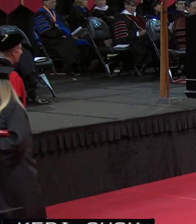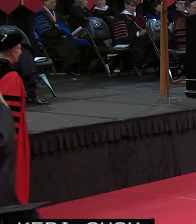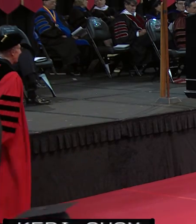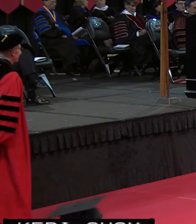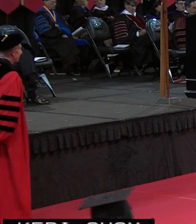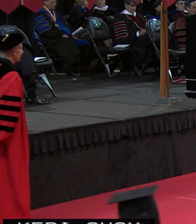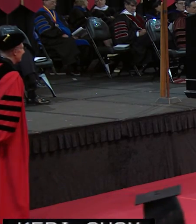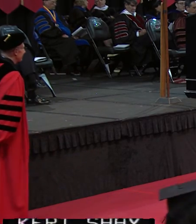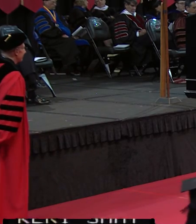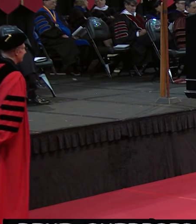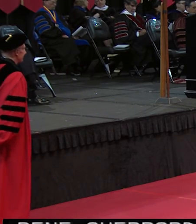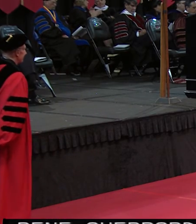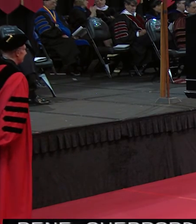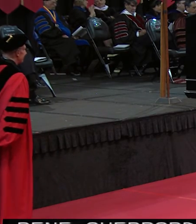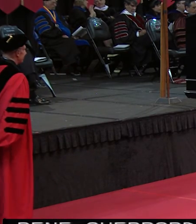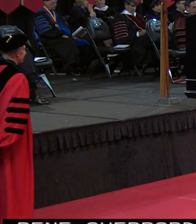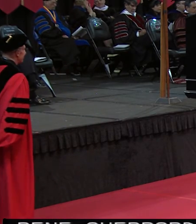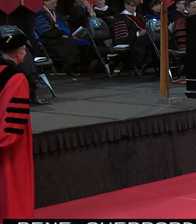Simmons.